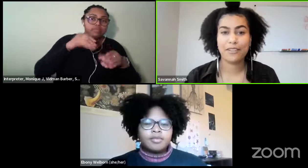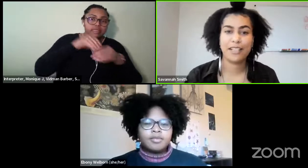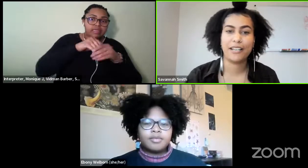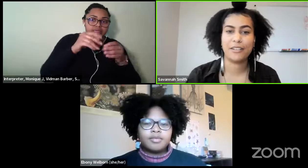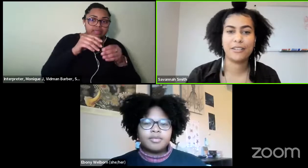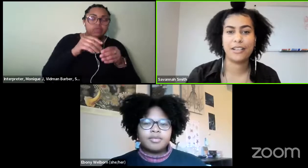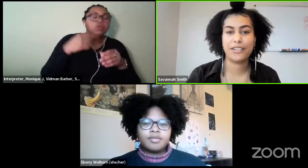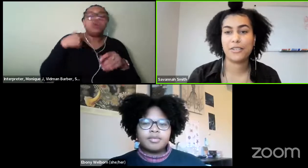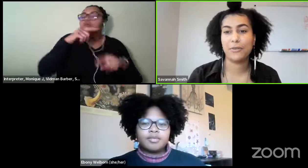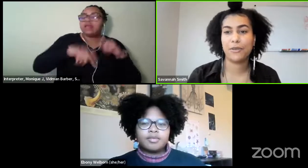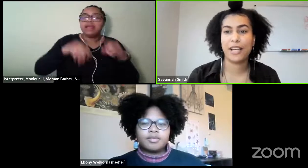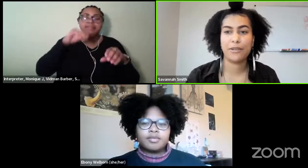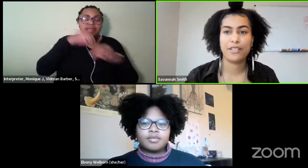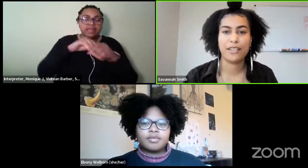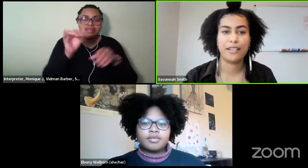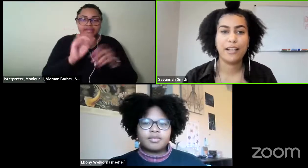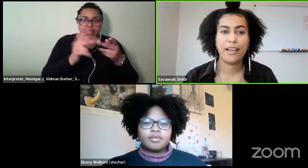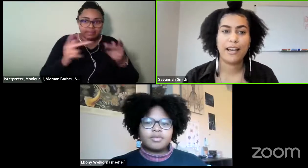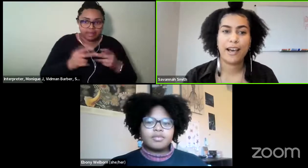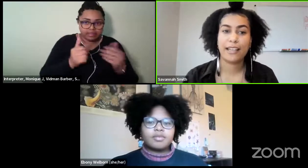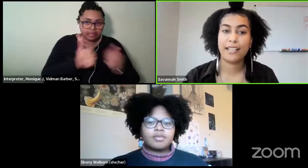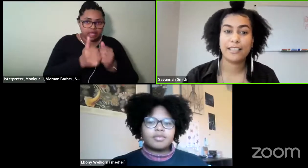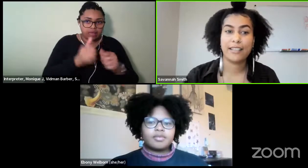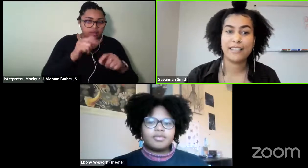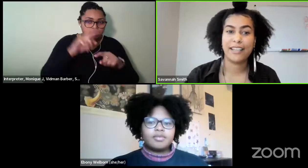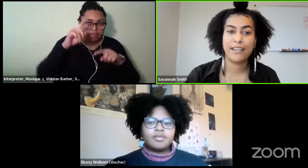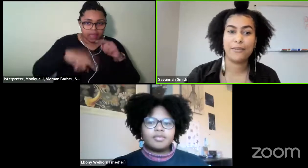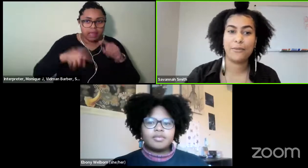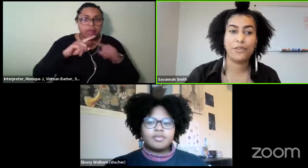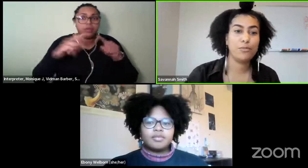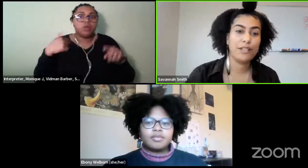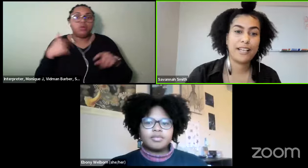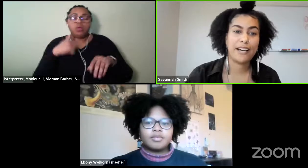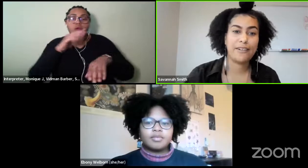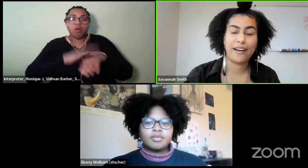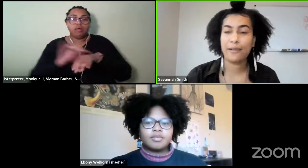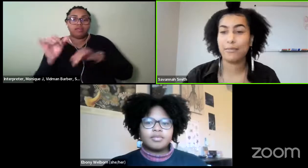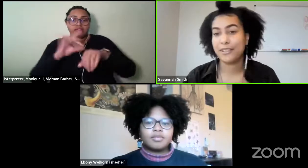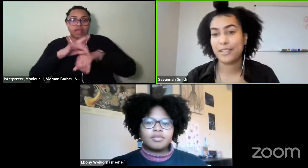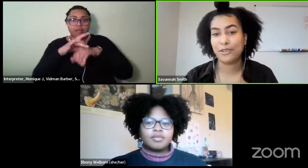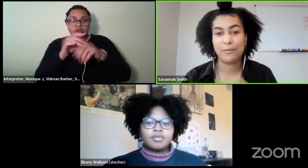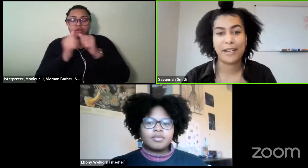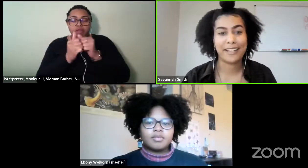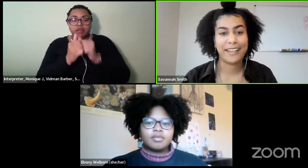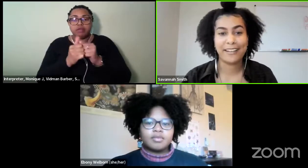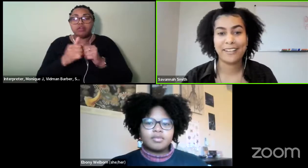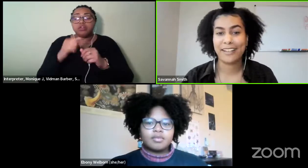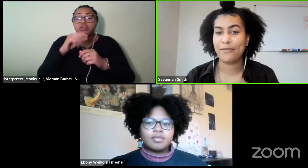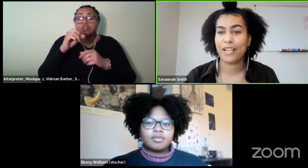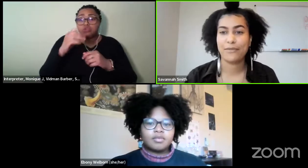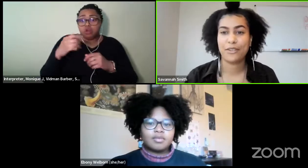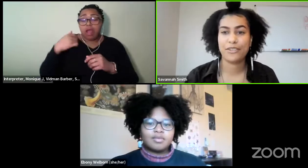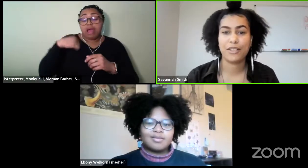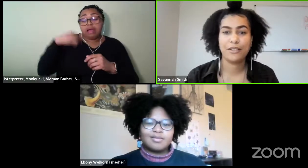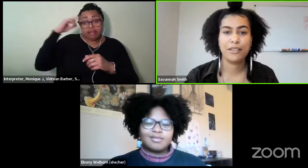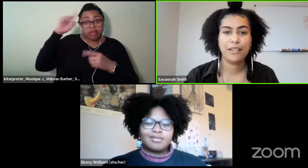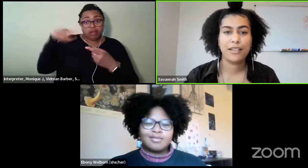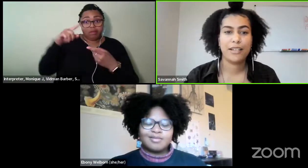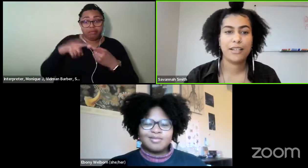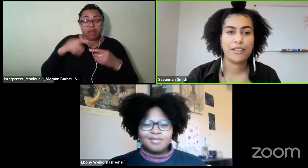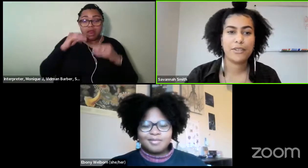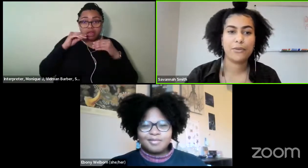same earth together. And so for that reason, I like to think that when you breathe out, I breathe some of you back in and vice